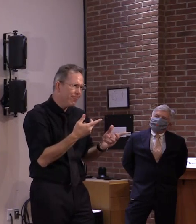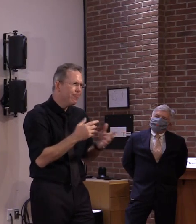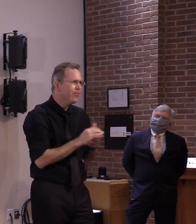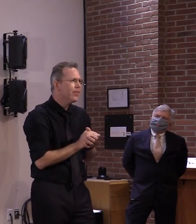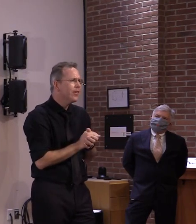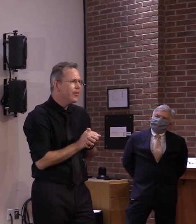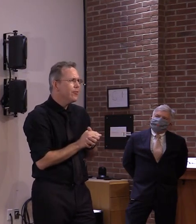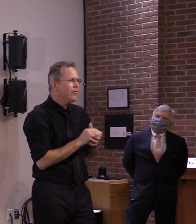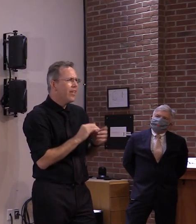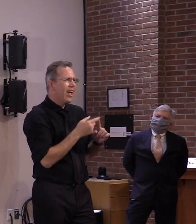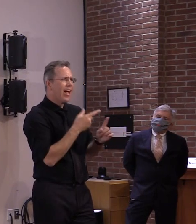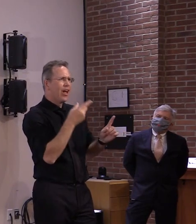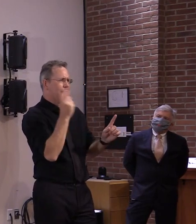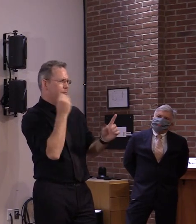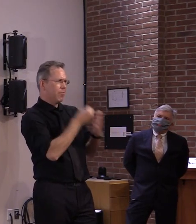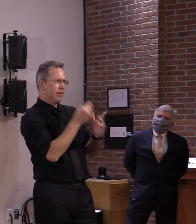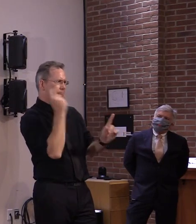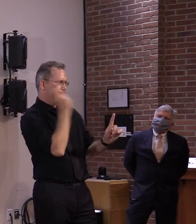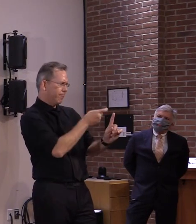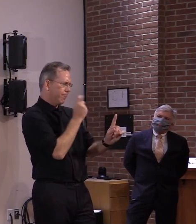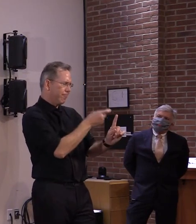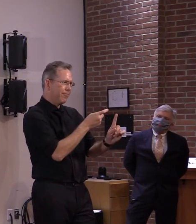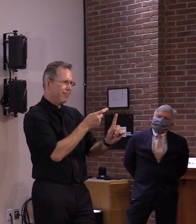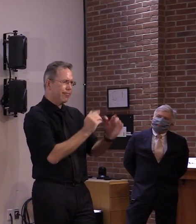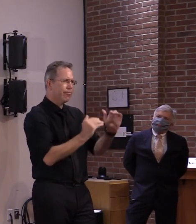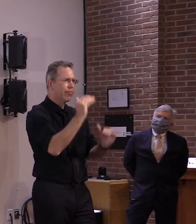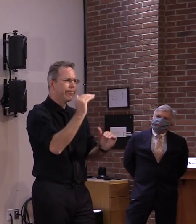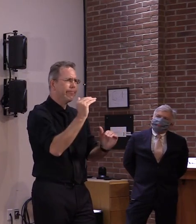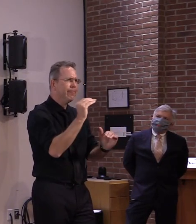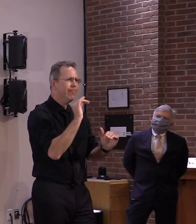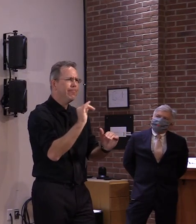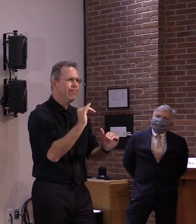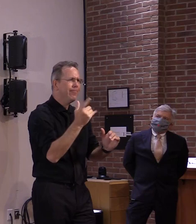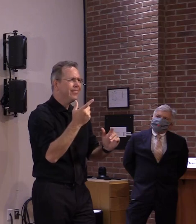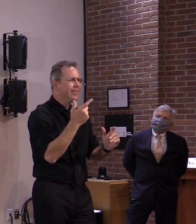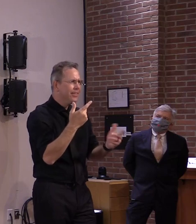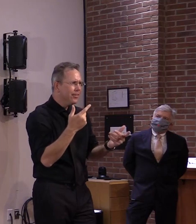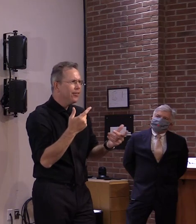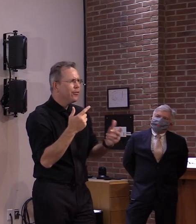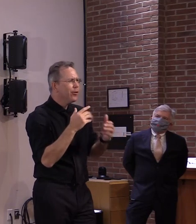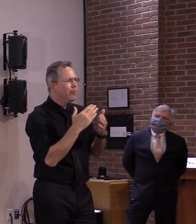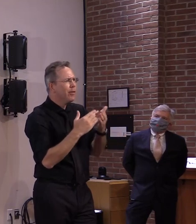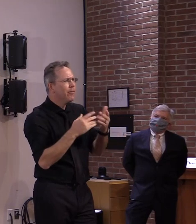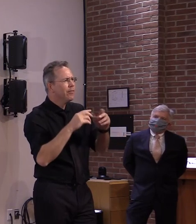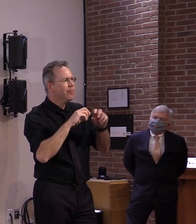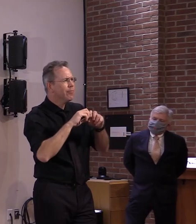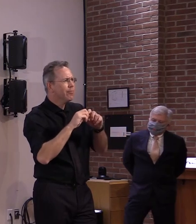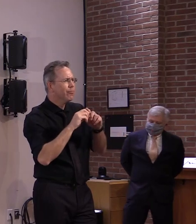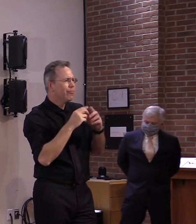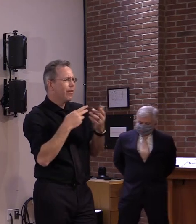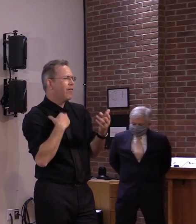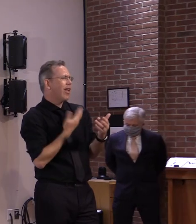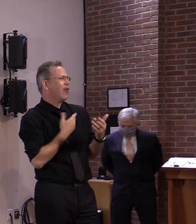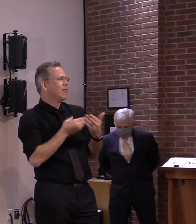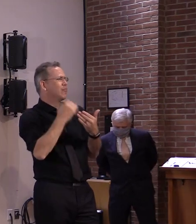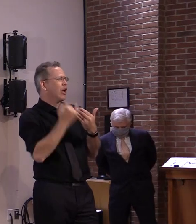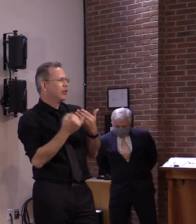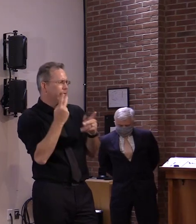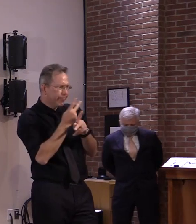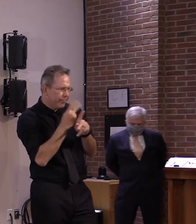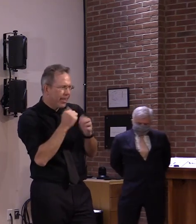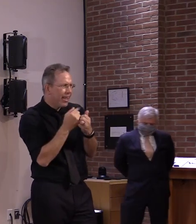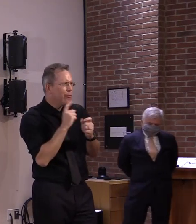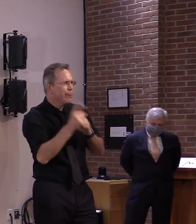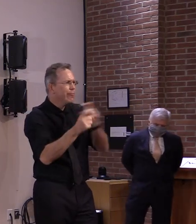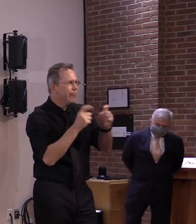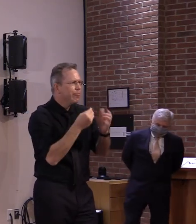for, there's a disparity going on. So it's a piece of a much larger construct about actually providing better supports to